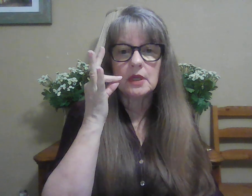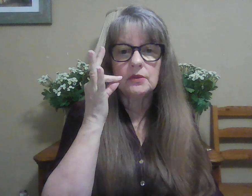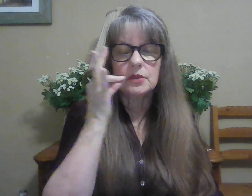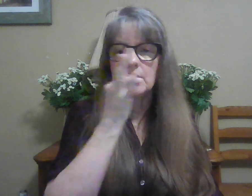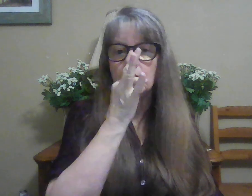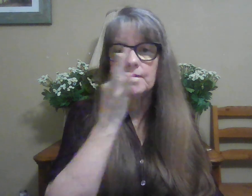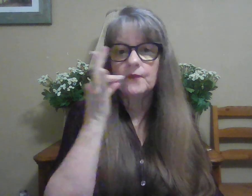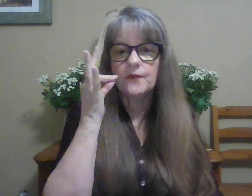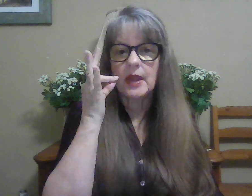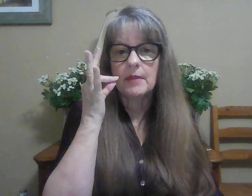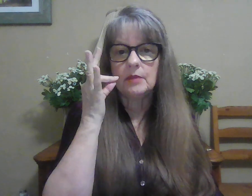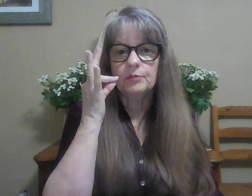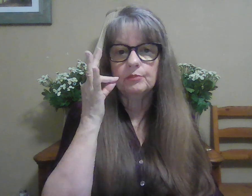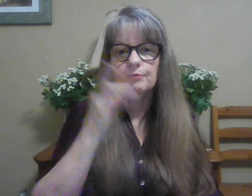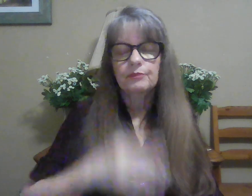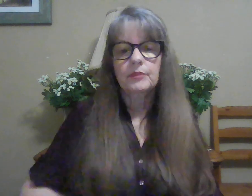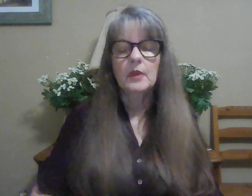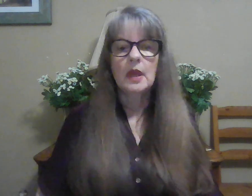is famine.